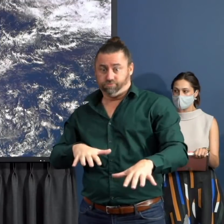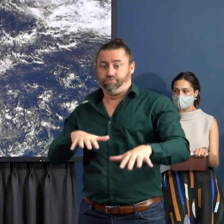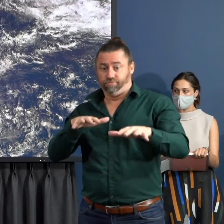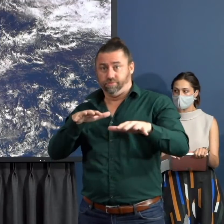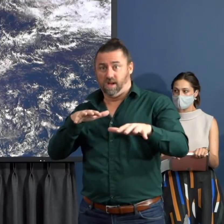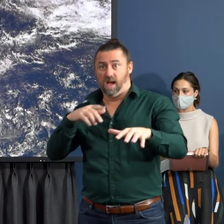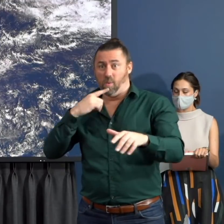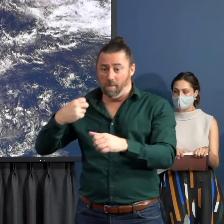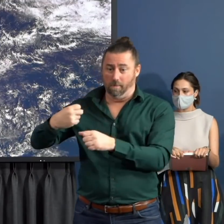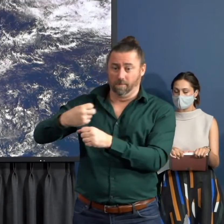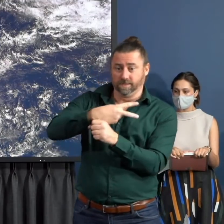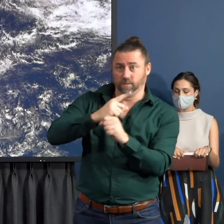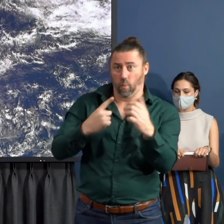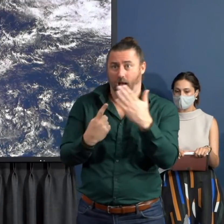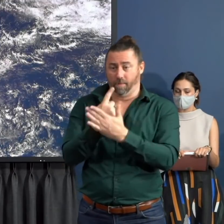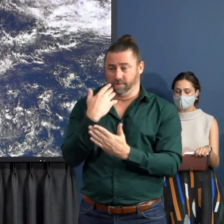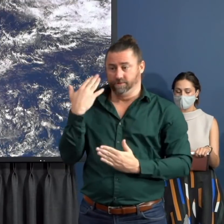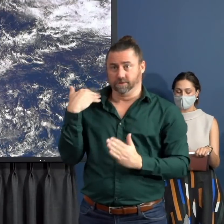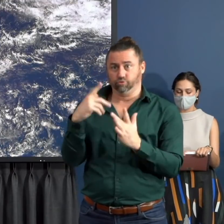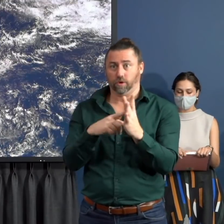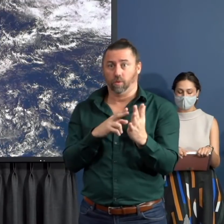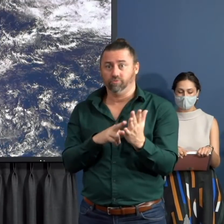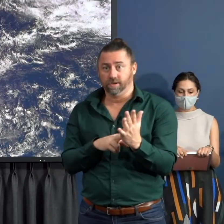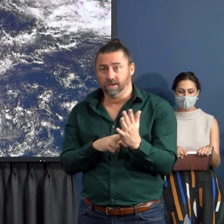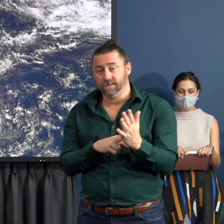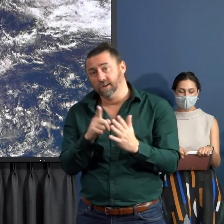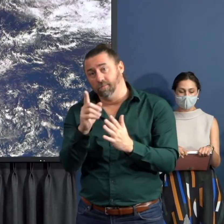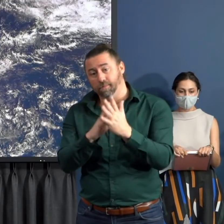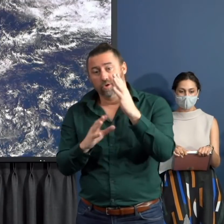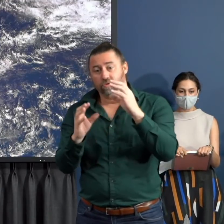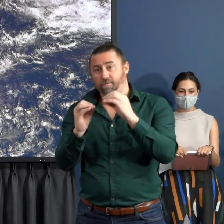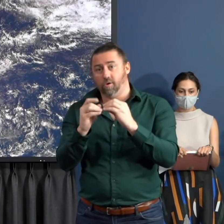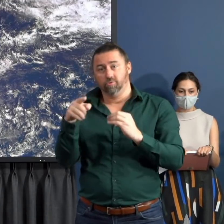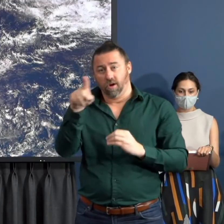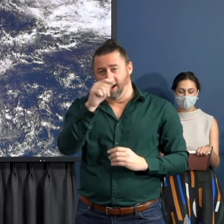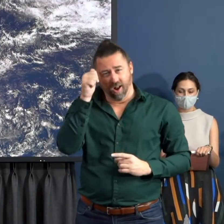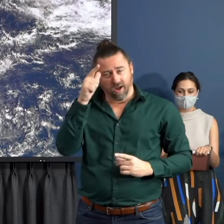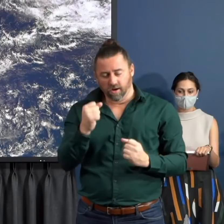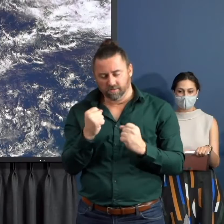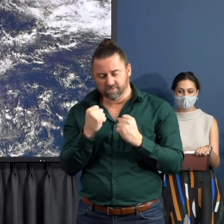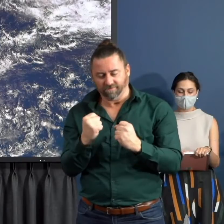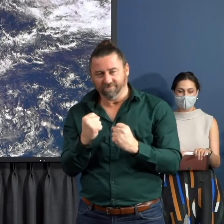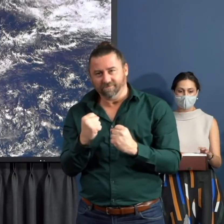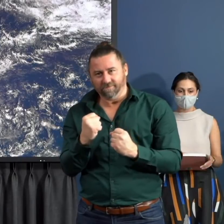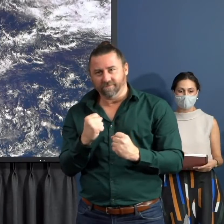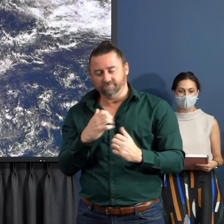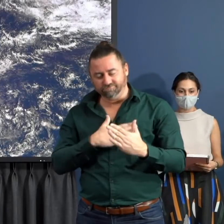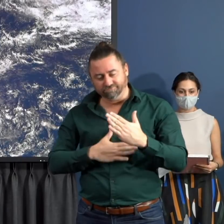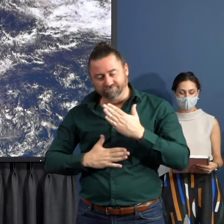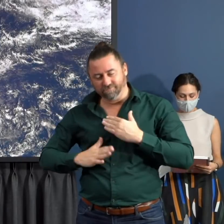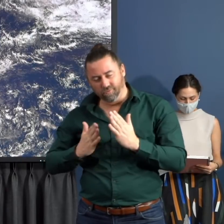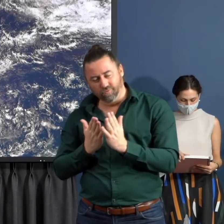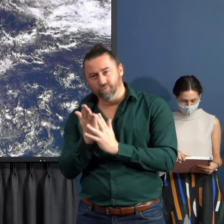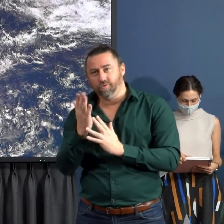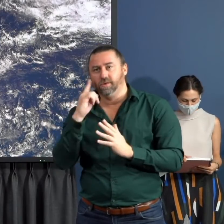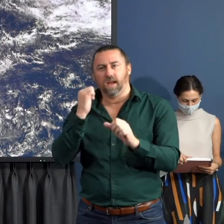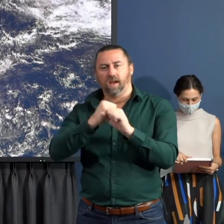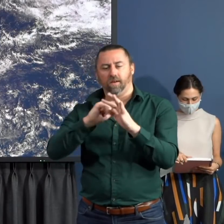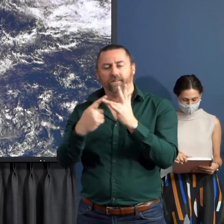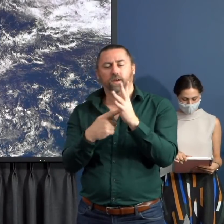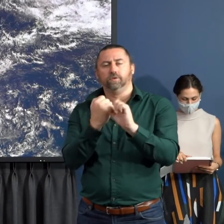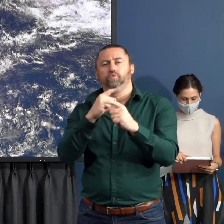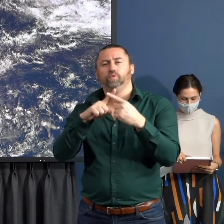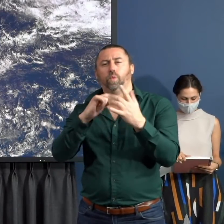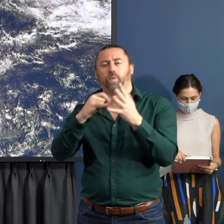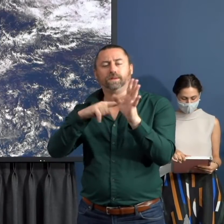the January event. So the people of Maryborough, they're very resilient people. We had the Mayor, George Seymour, on the phone with